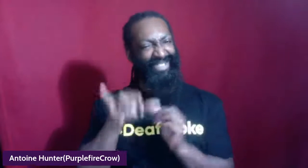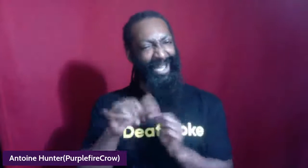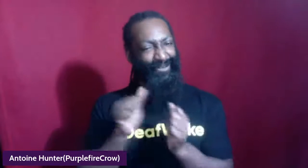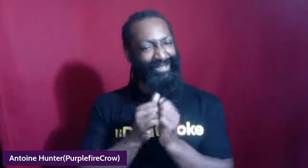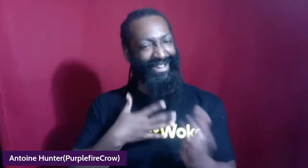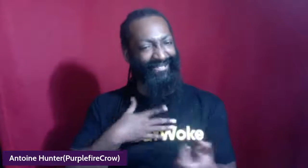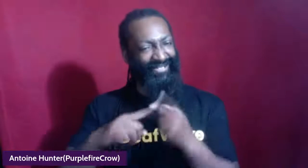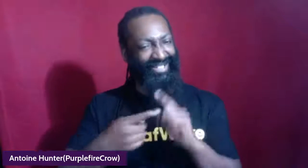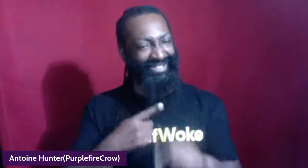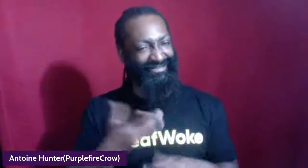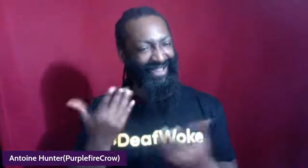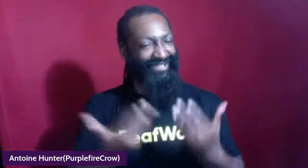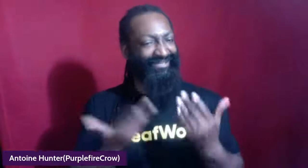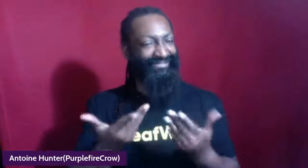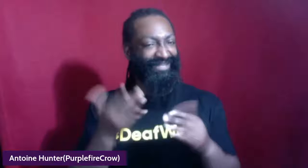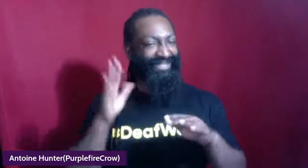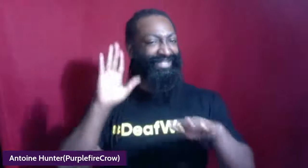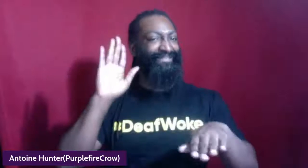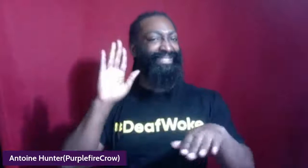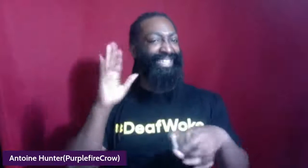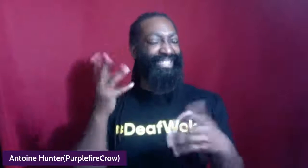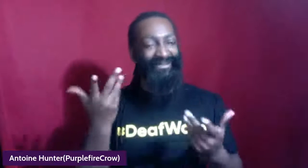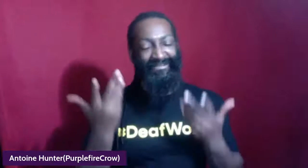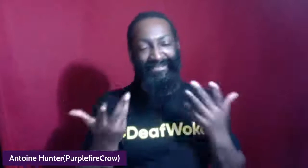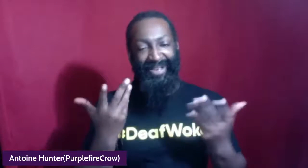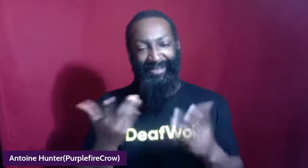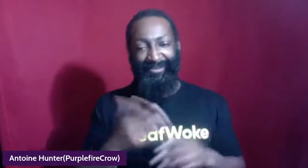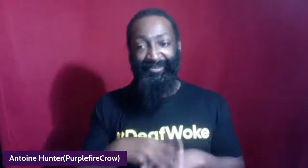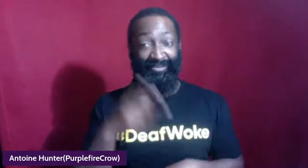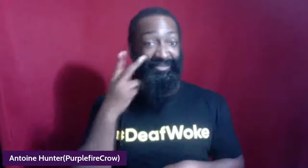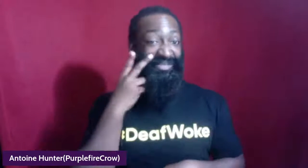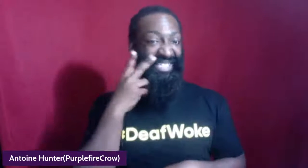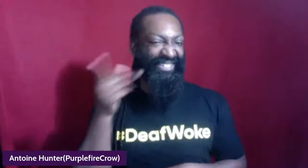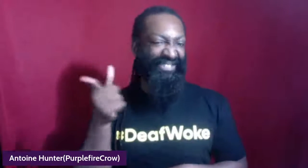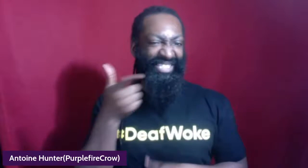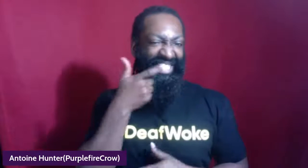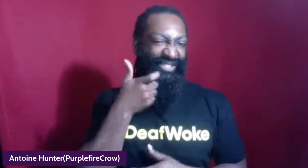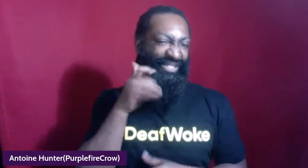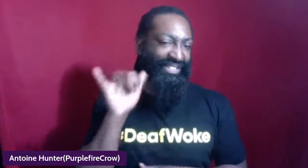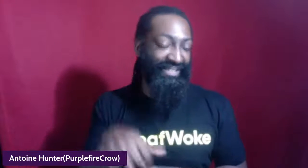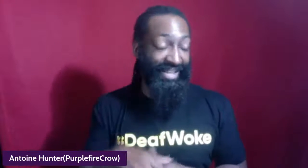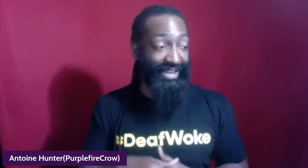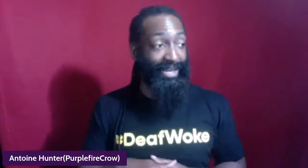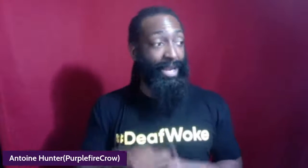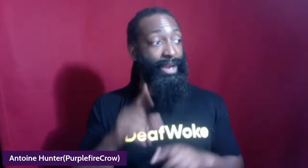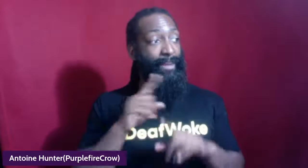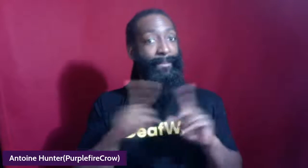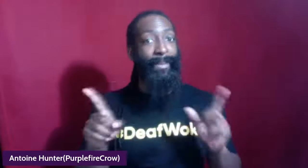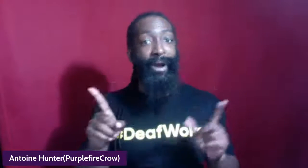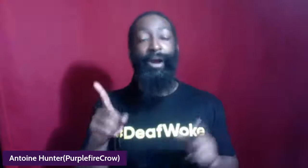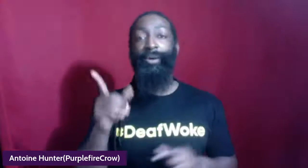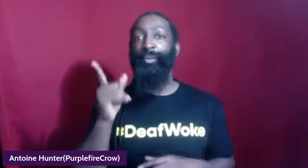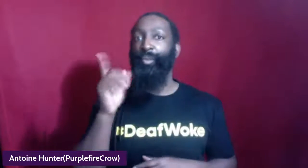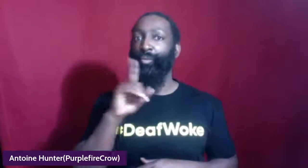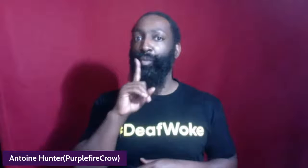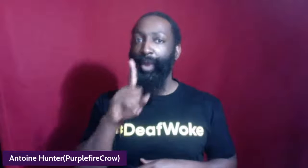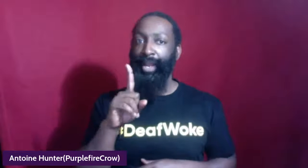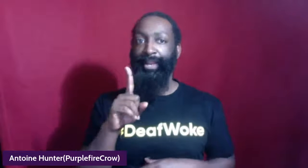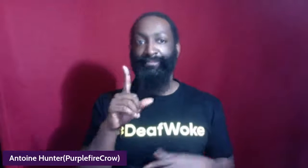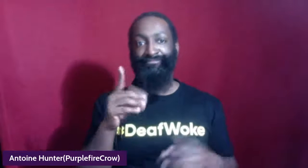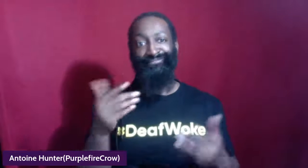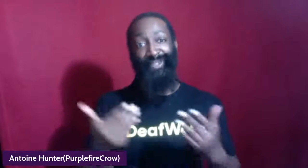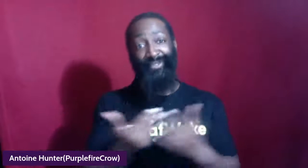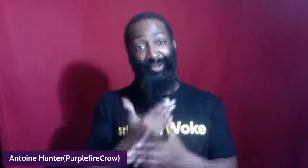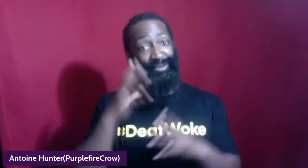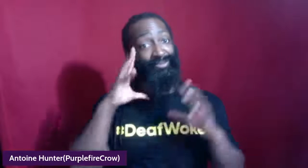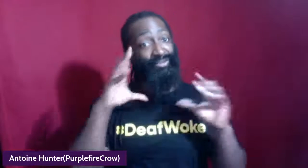We'll save that conversation a little later. Something we'll dive into with my little friend, with my friend. That might be something she